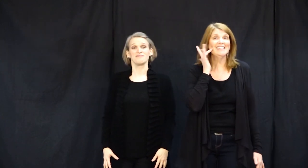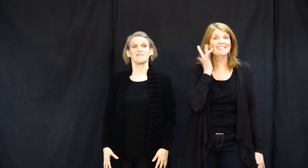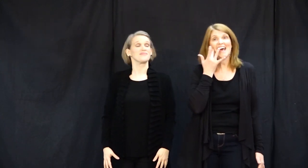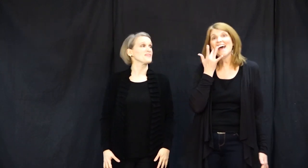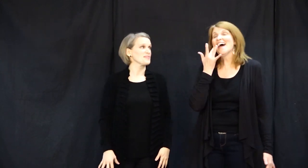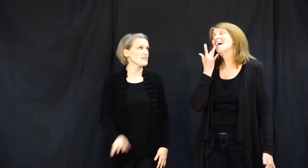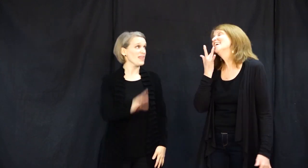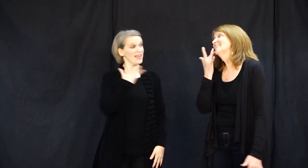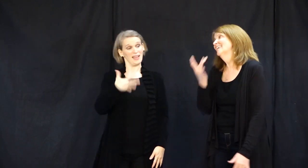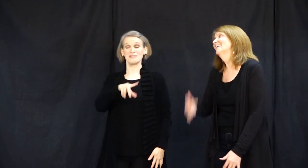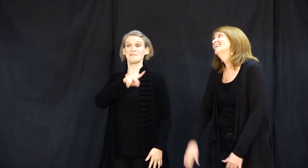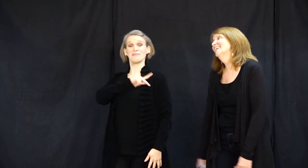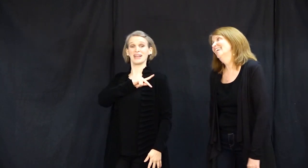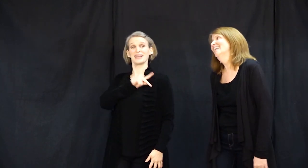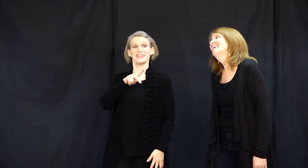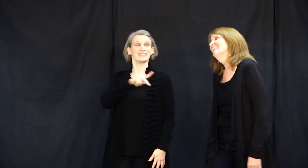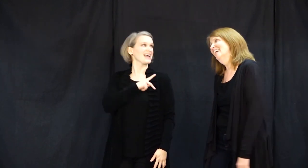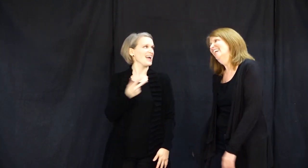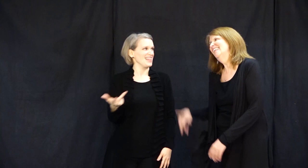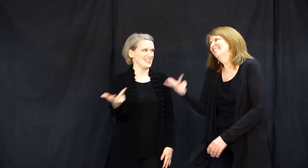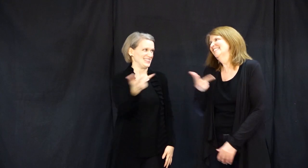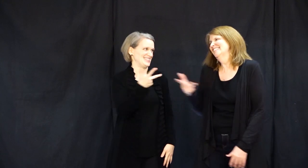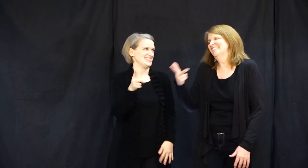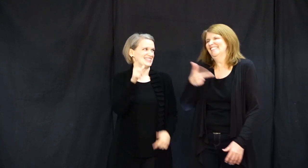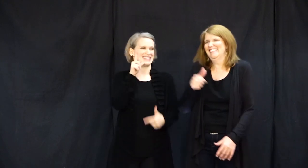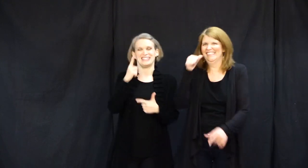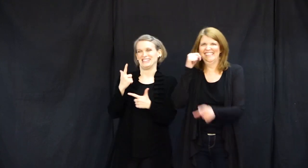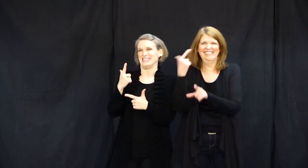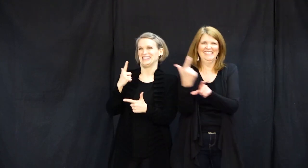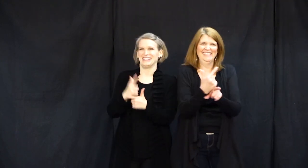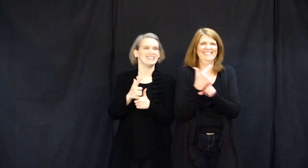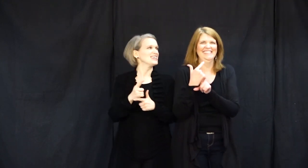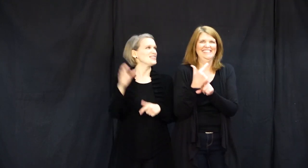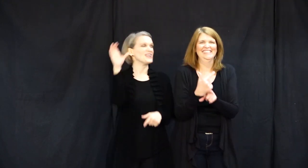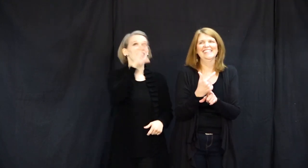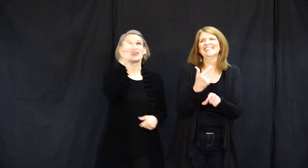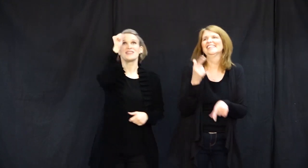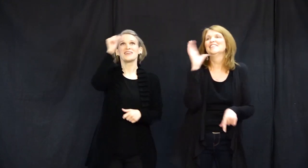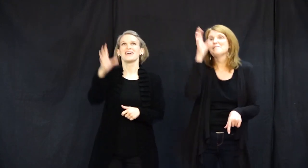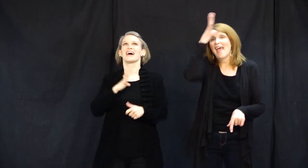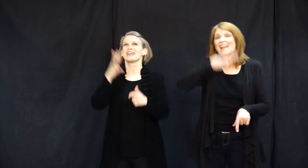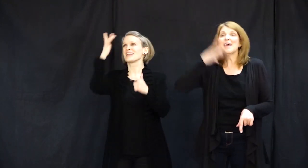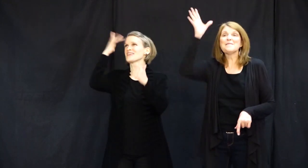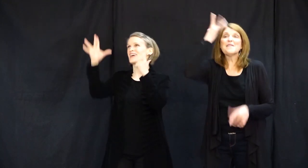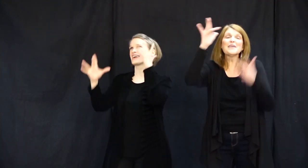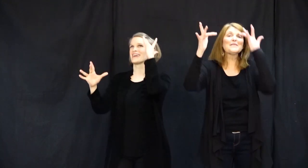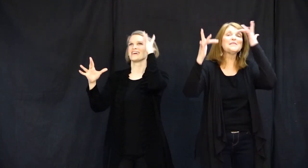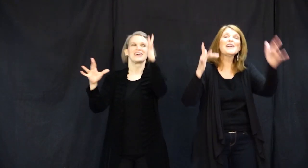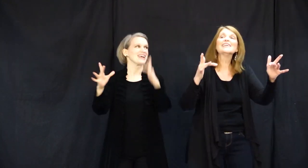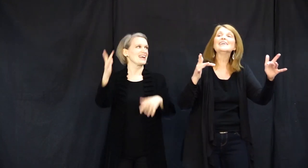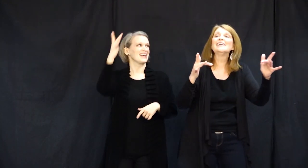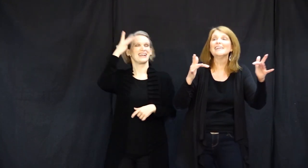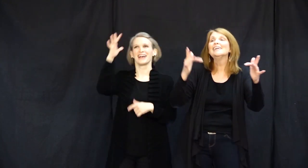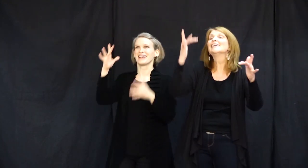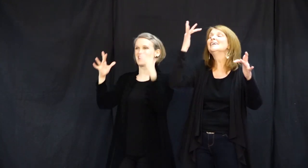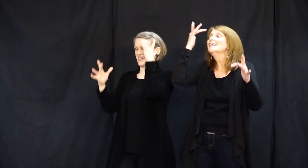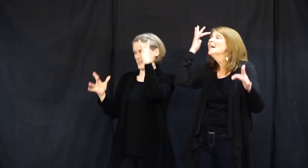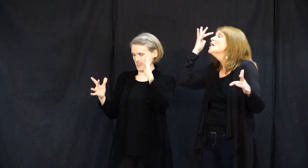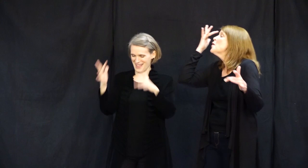Eliza, and Peggy, the Schuyler sisters. We're looking for a mind at work. Hey,